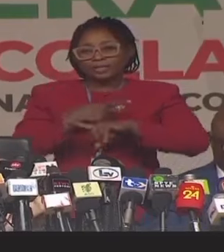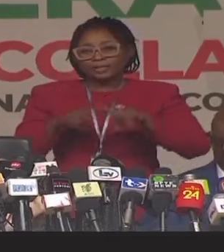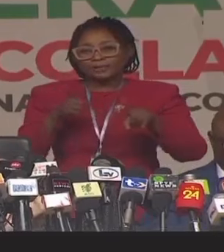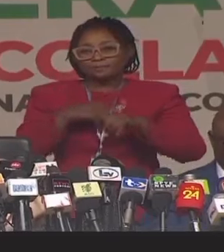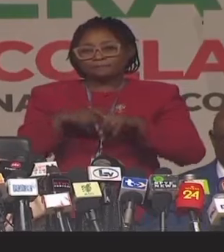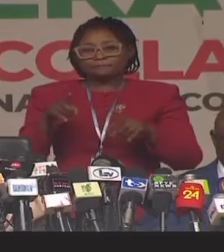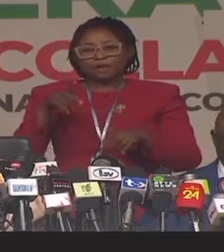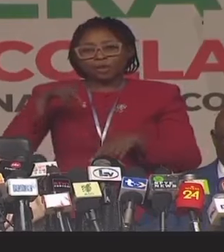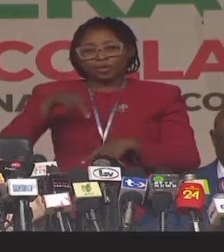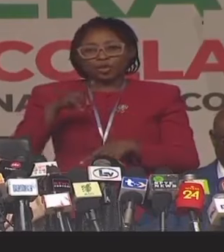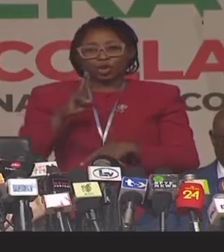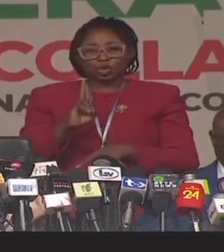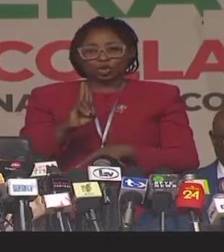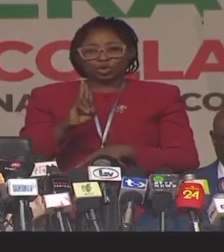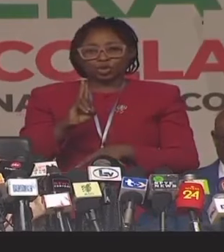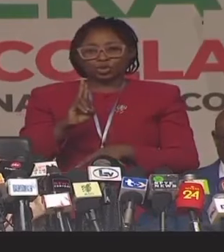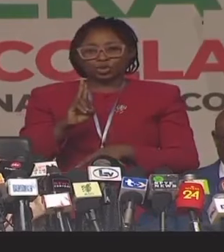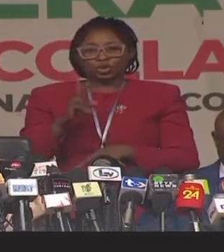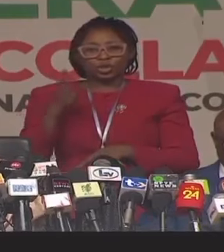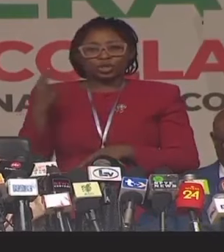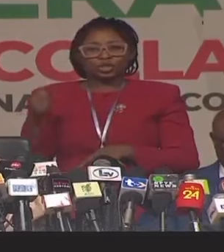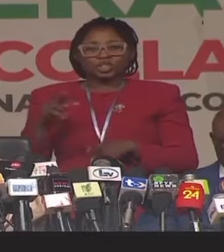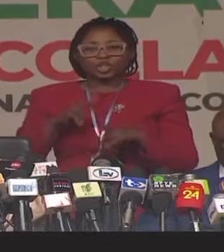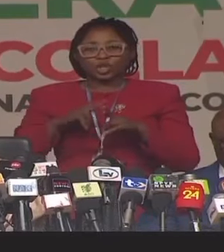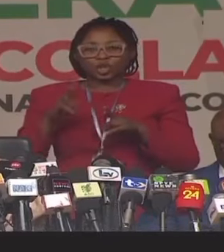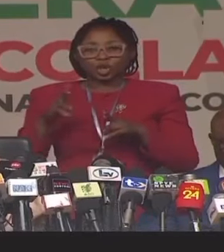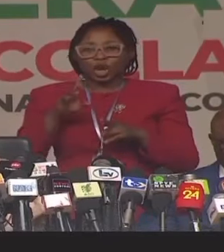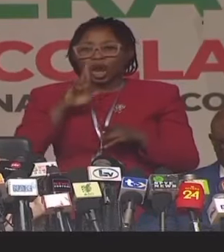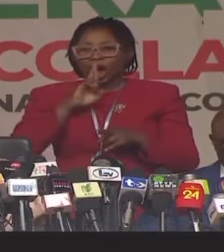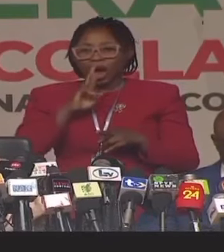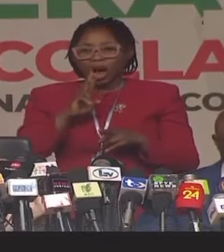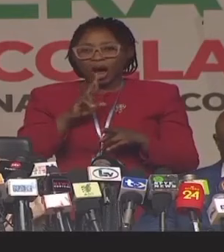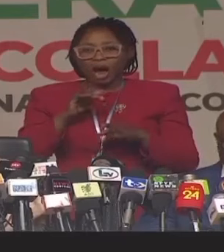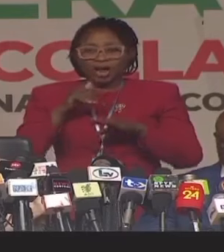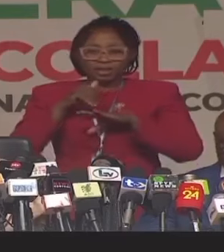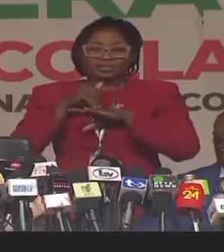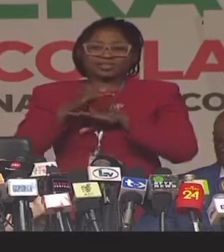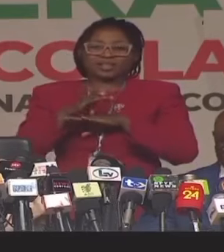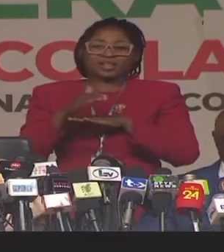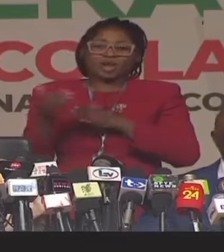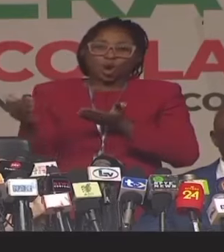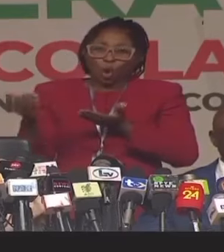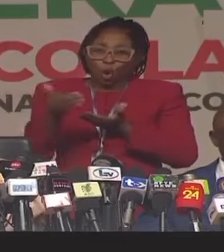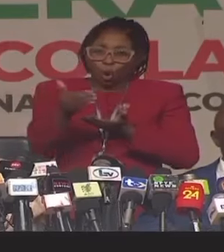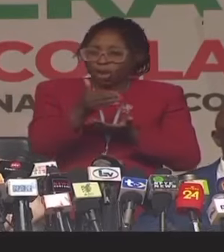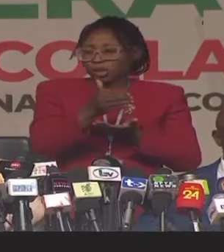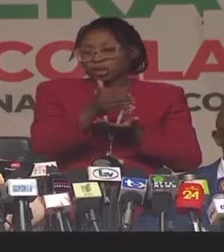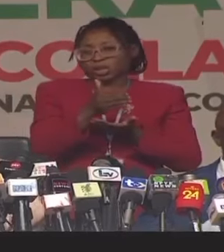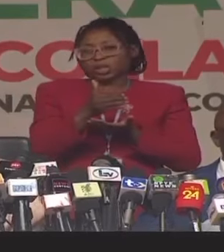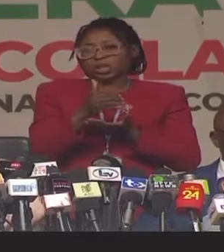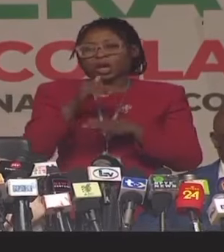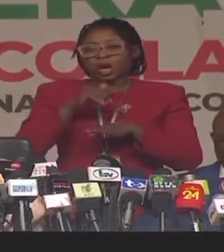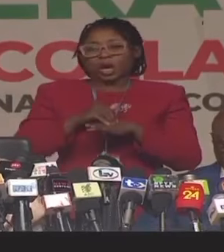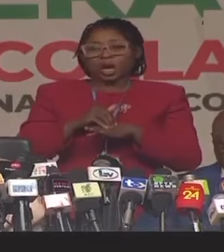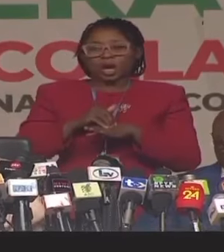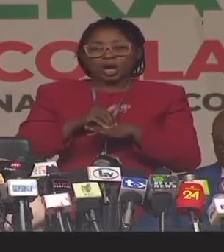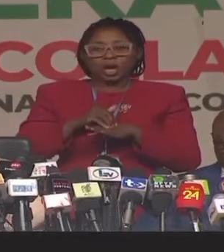units. The results are first tallied and collated at the